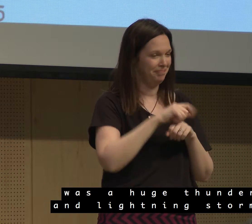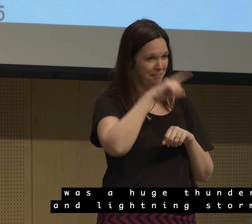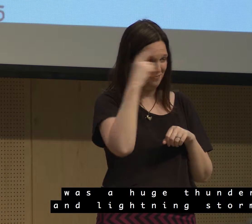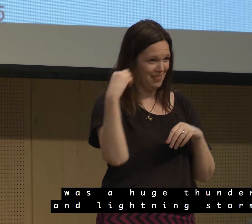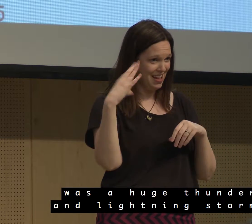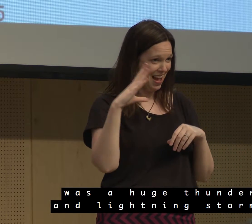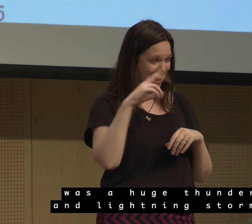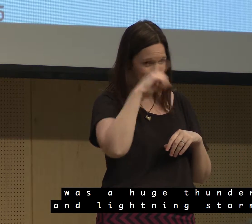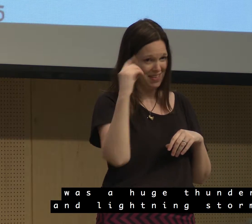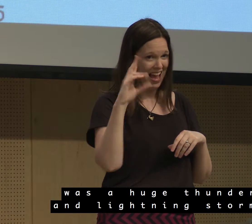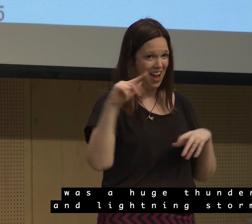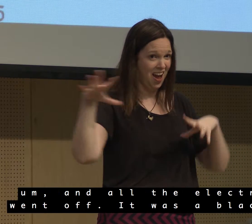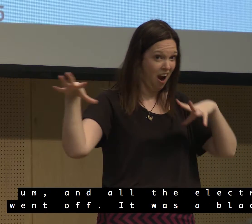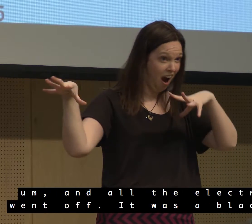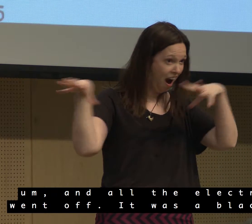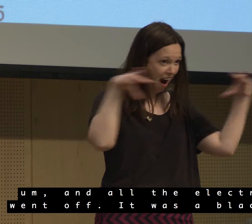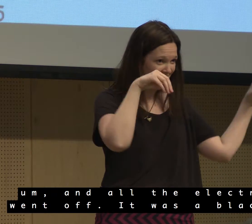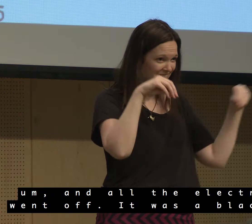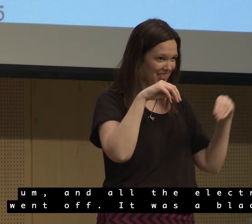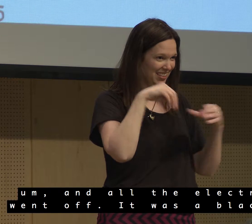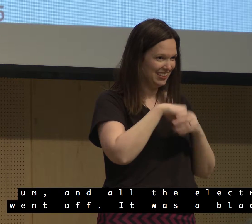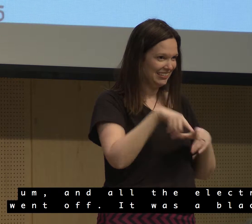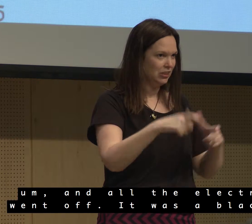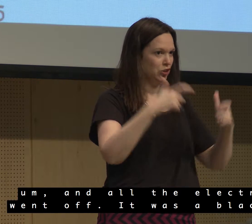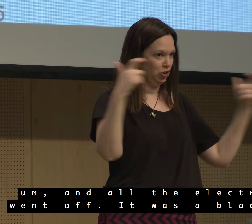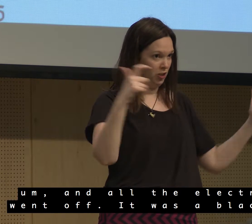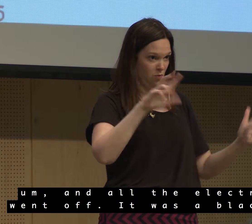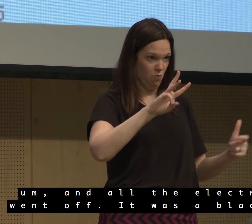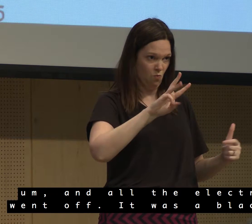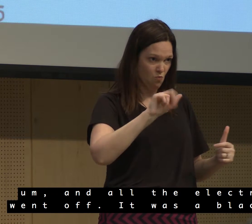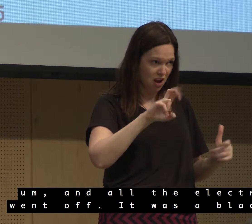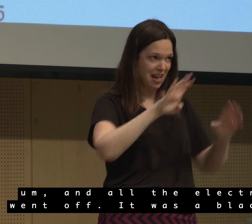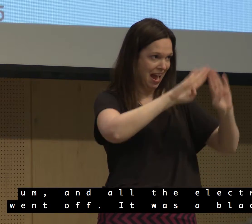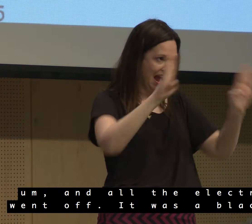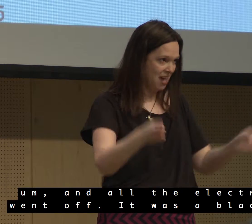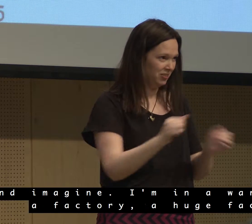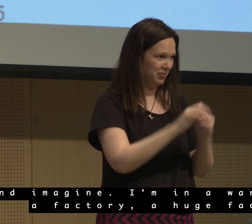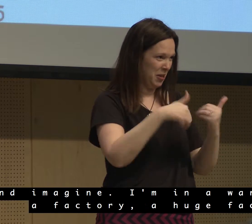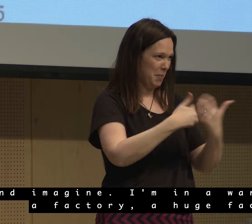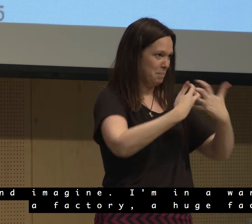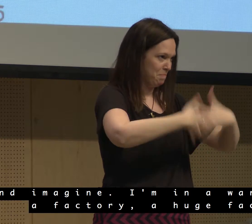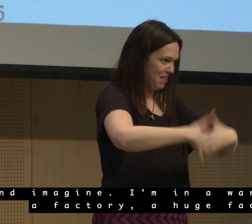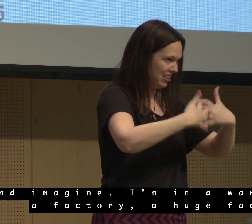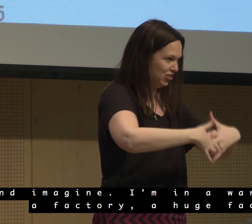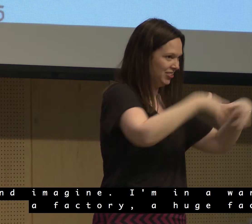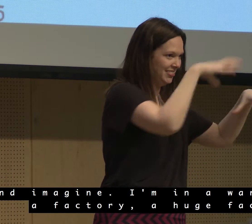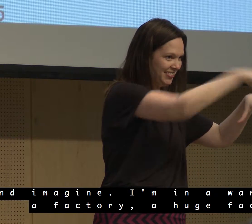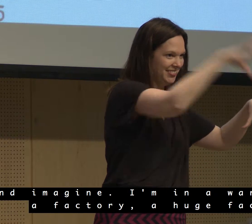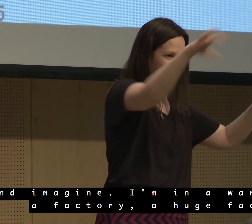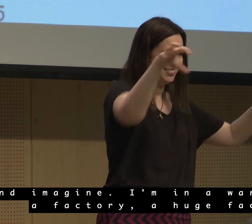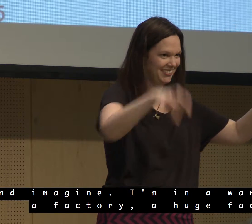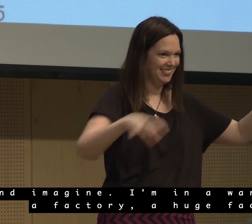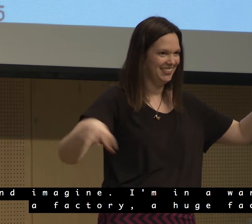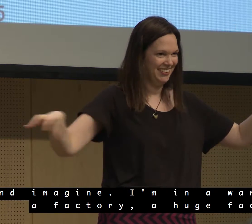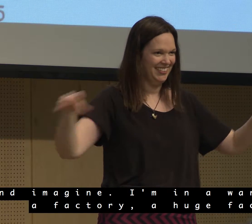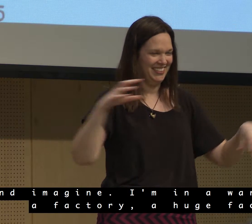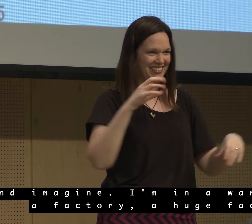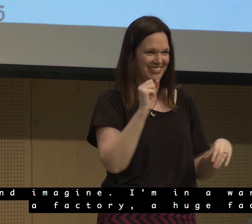and lightning storm. And all the electricity went off. It was a blackout. And imagine, I'm in a warehouse, a factory, a huge